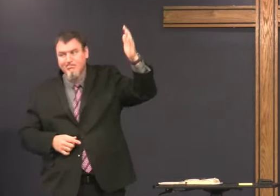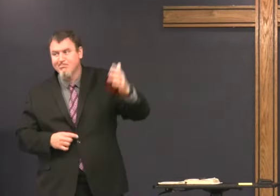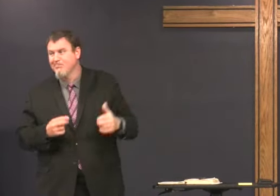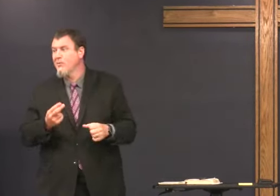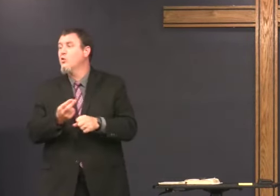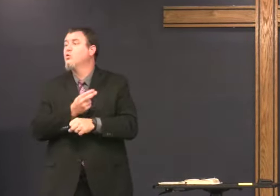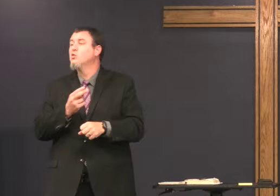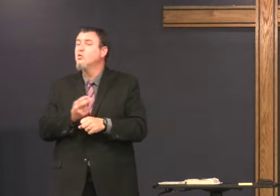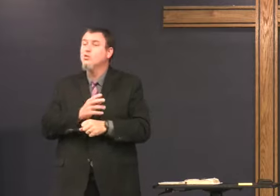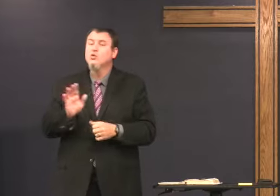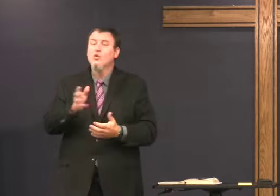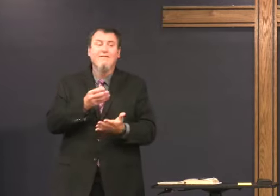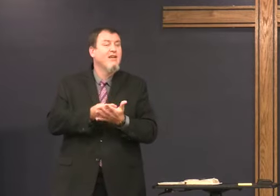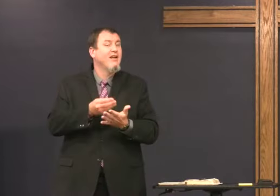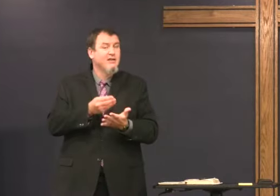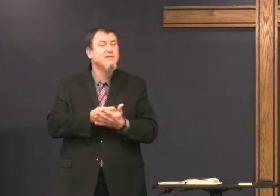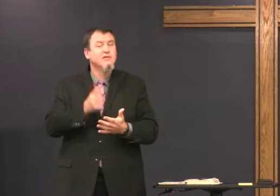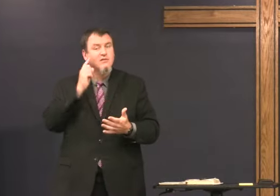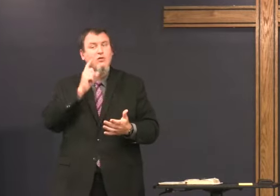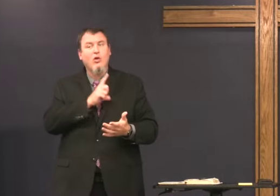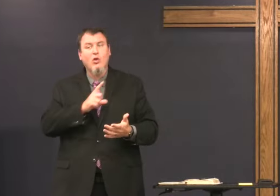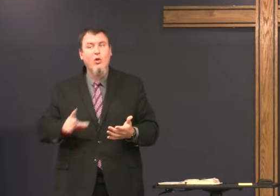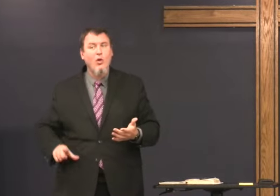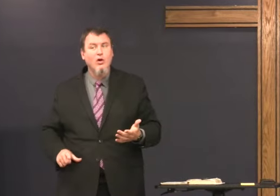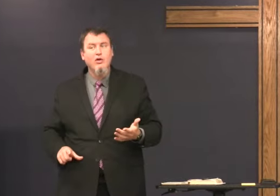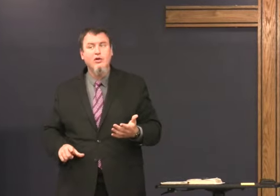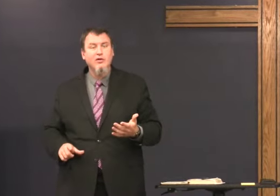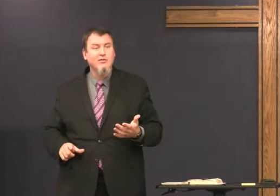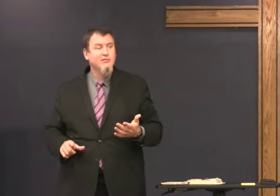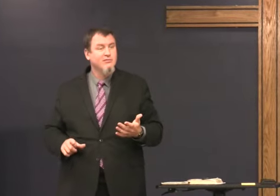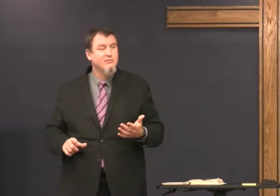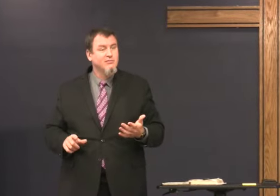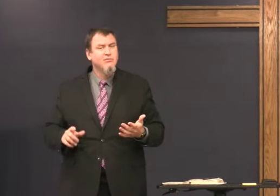You have to give it to the Lord. You have to use it for God.